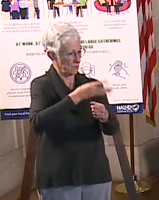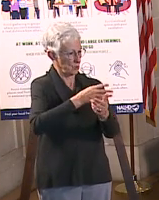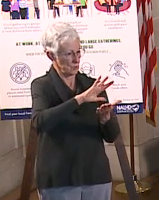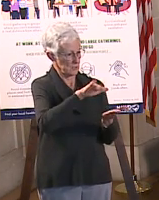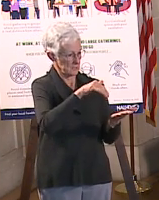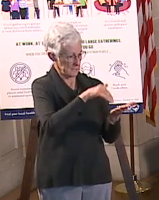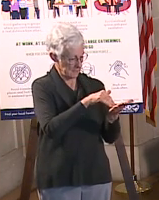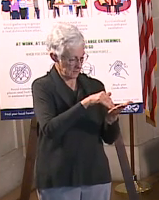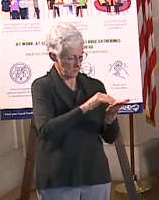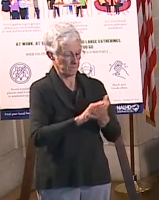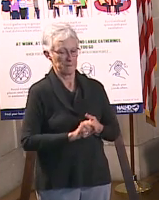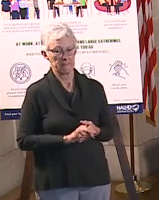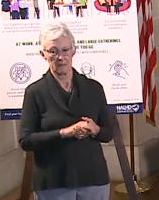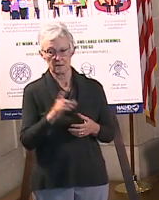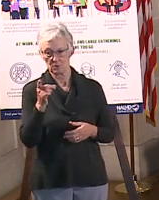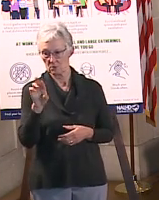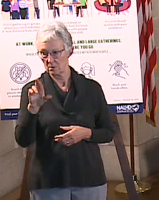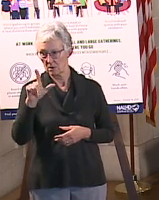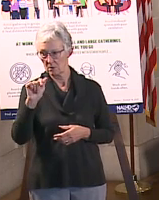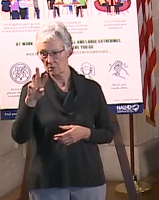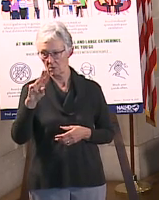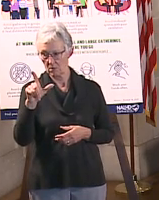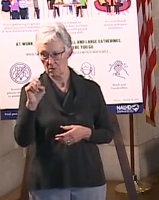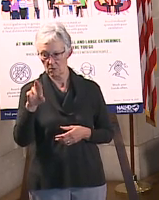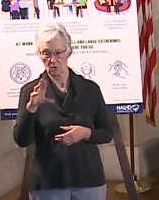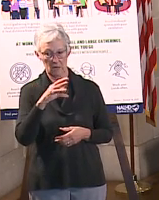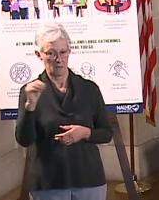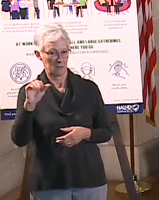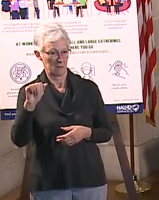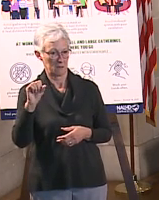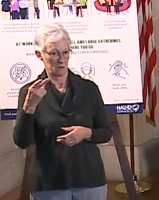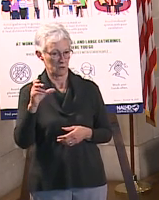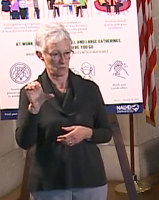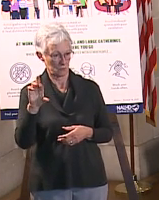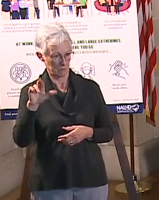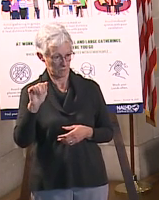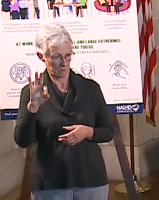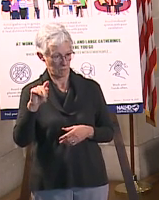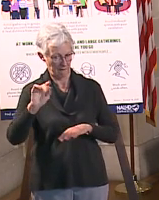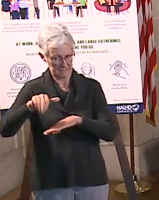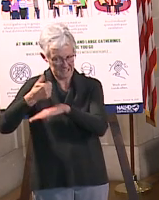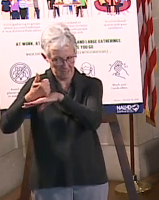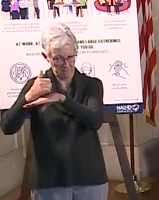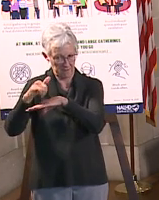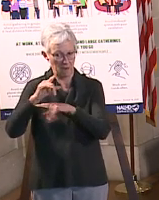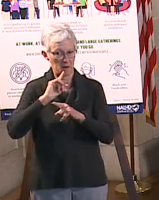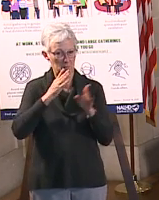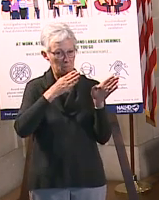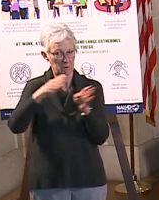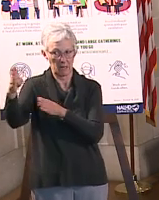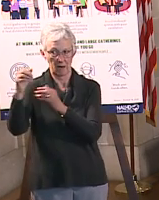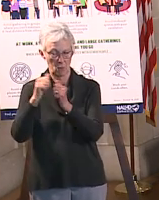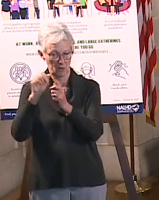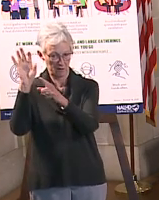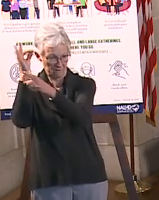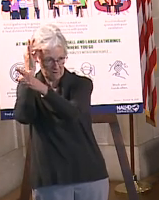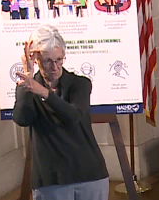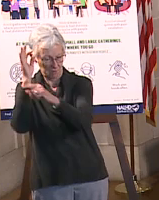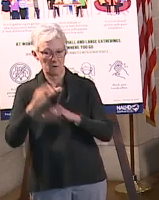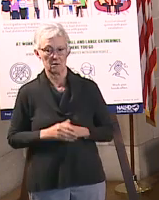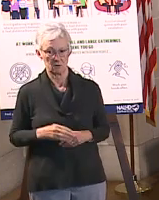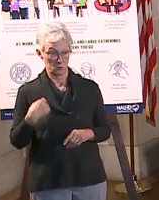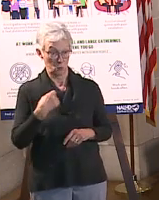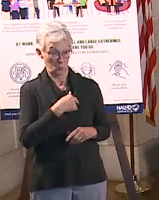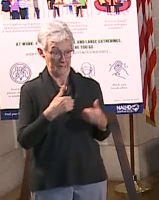and Dr. Ashraf has set up with the federal government. So we've had that advantage. We have another advantage here in Nebraska, and we've talked about